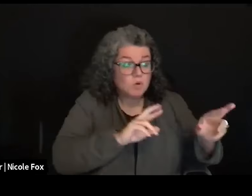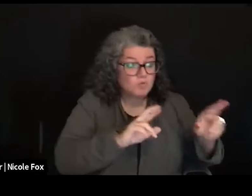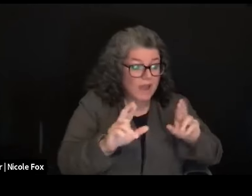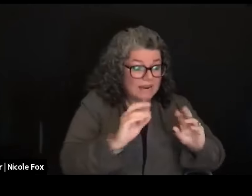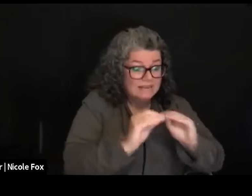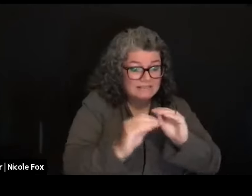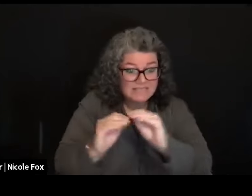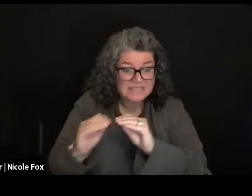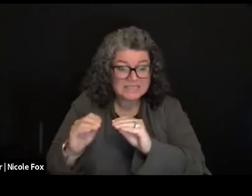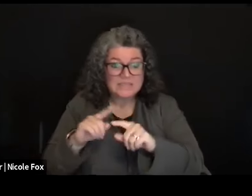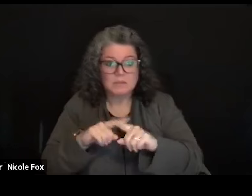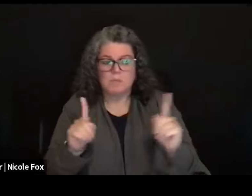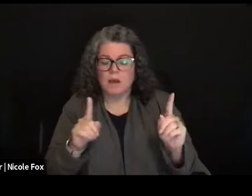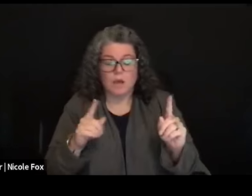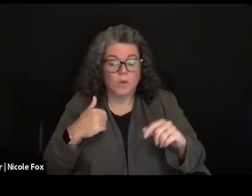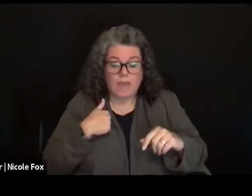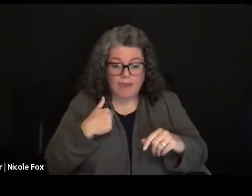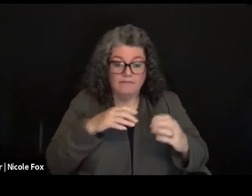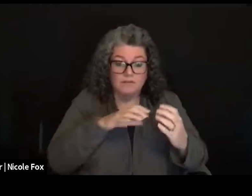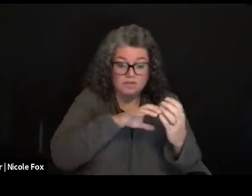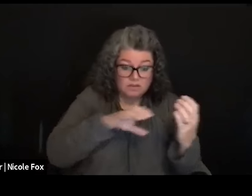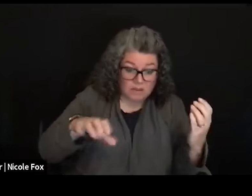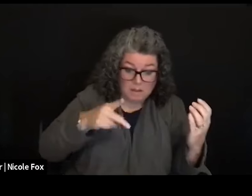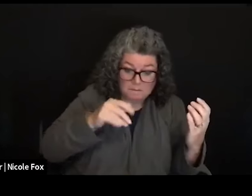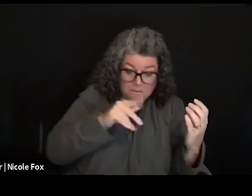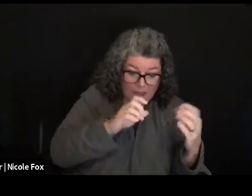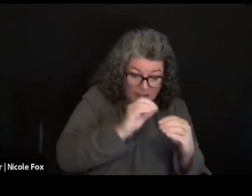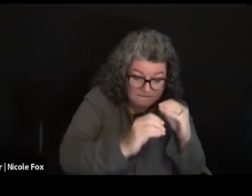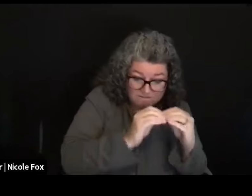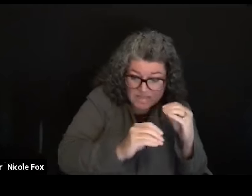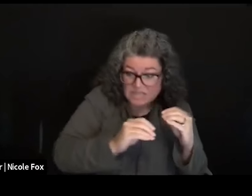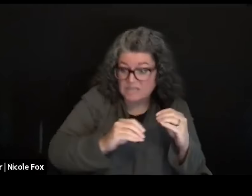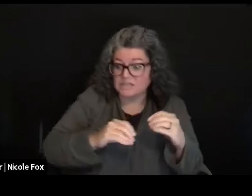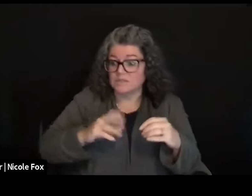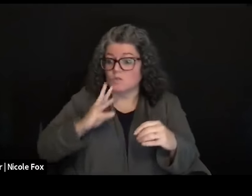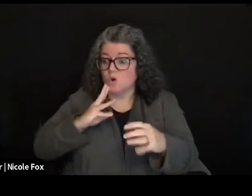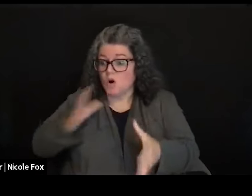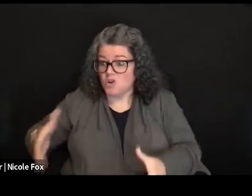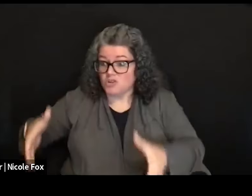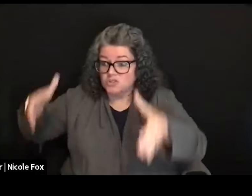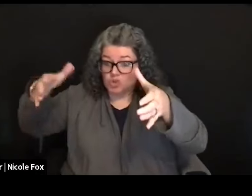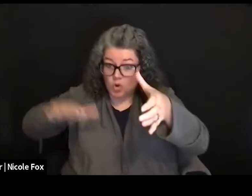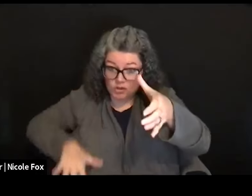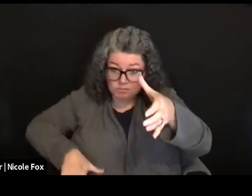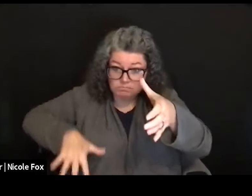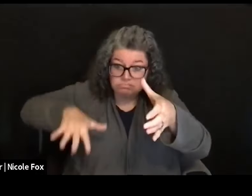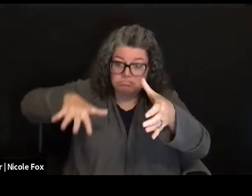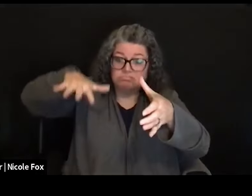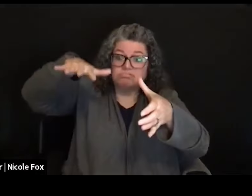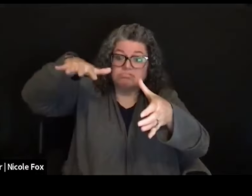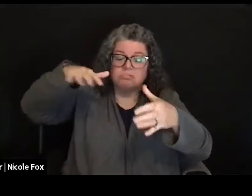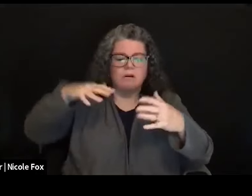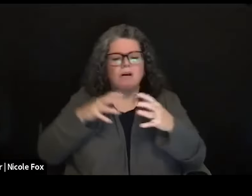have to fill storage tanks, we have to repair leaks, we have to remove airlocks from the system. There's a lot